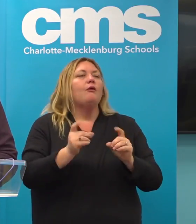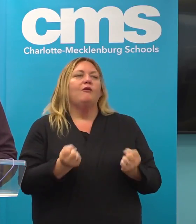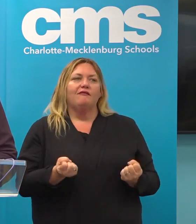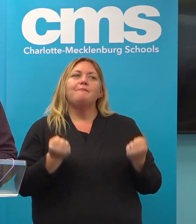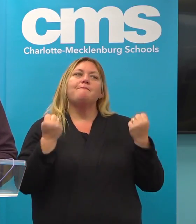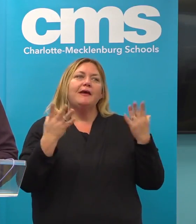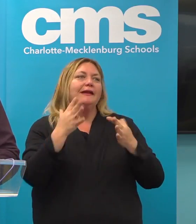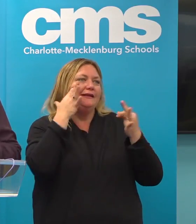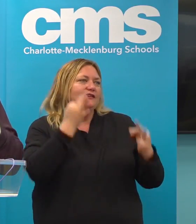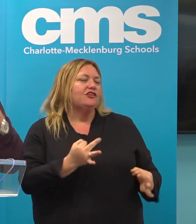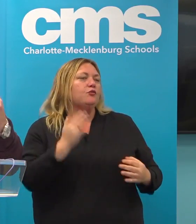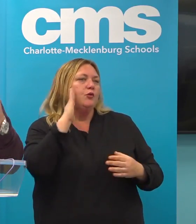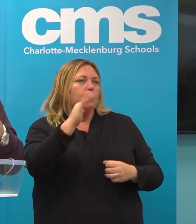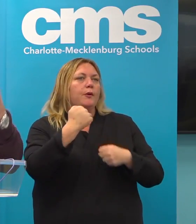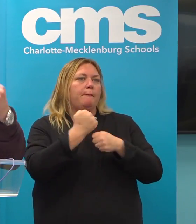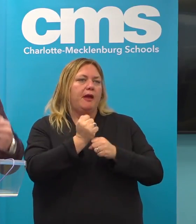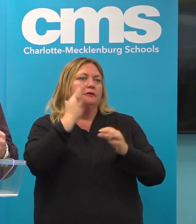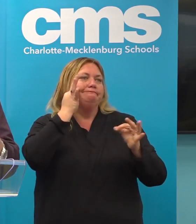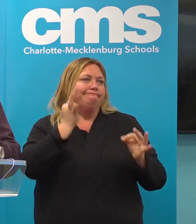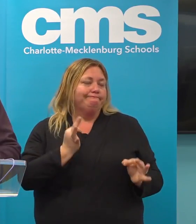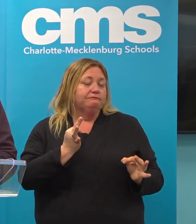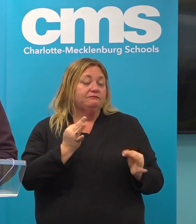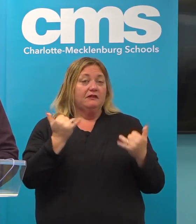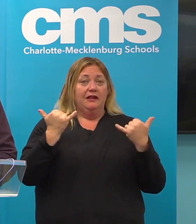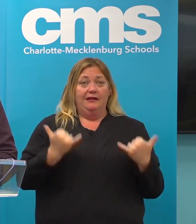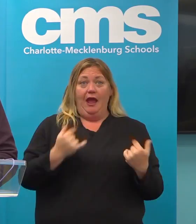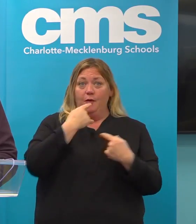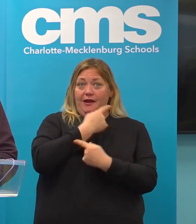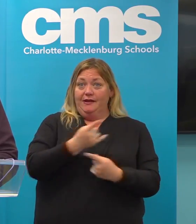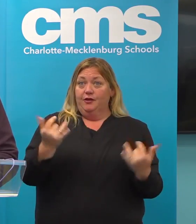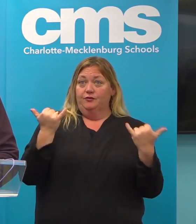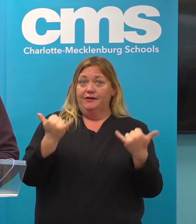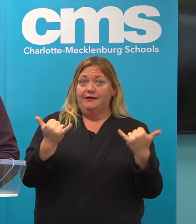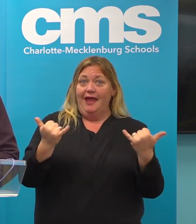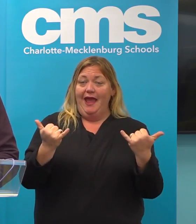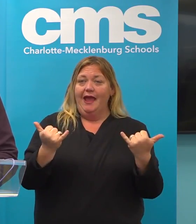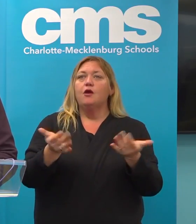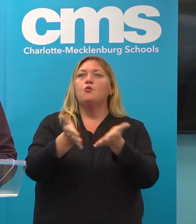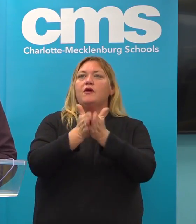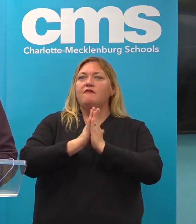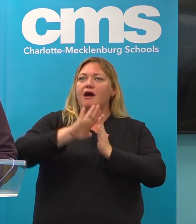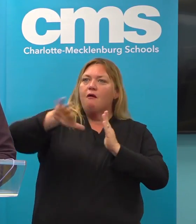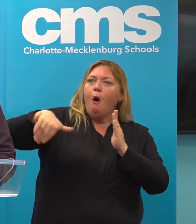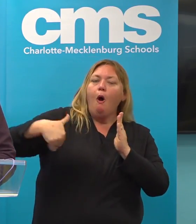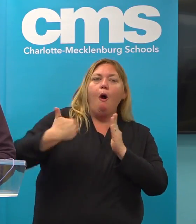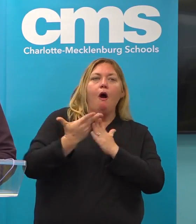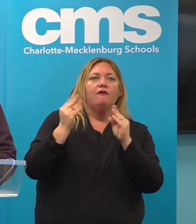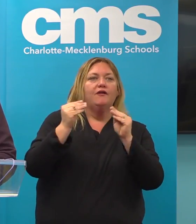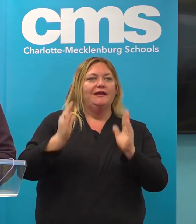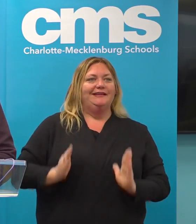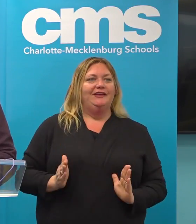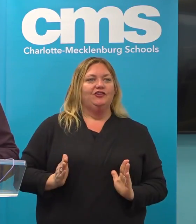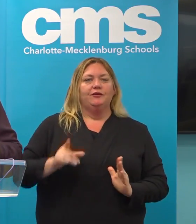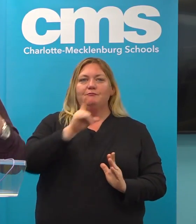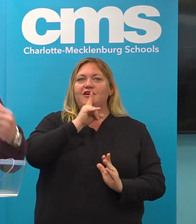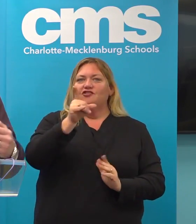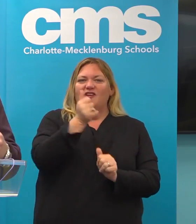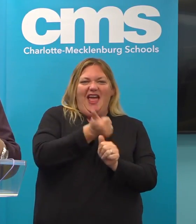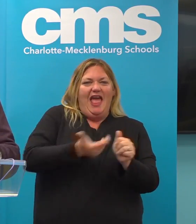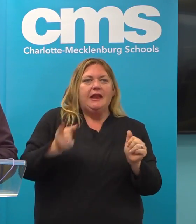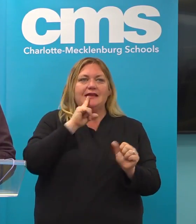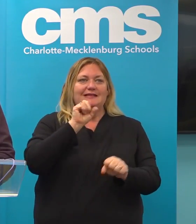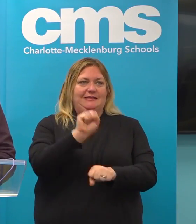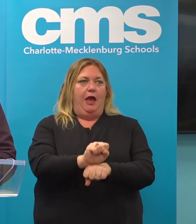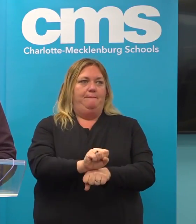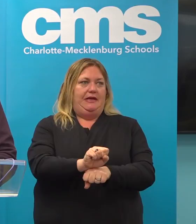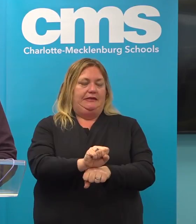yet to make. What I can tell you now is that today we have asked all of our teachers to ensure that any